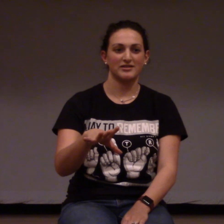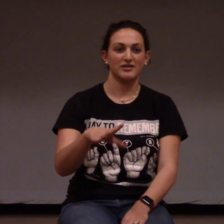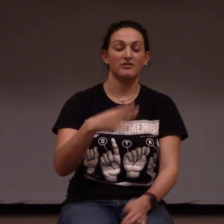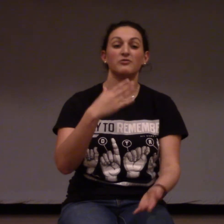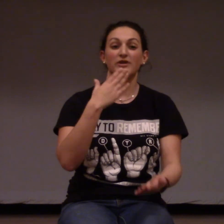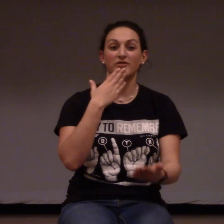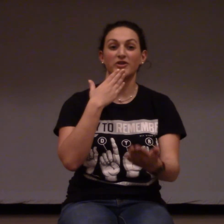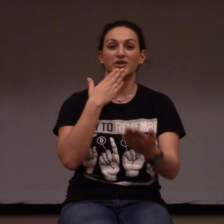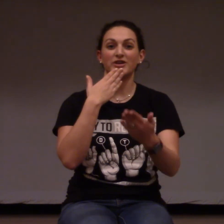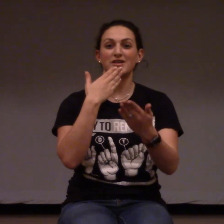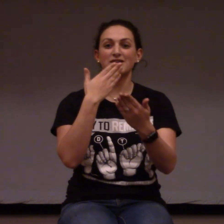We have good,